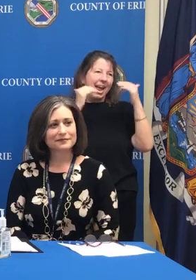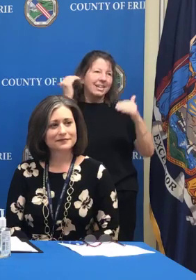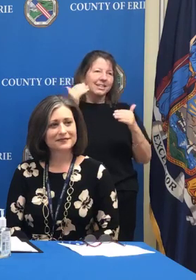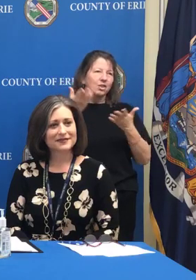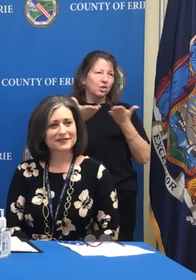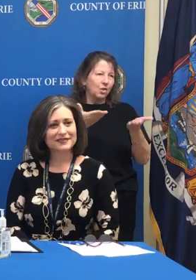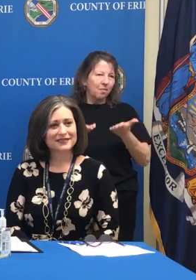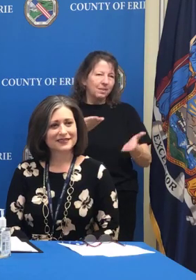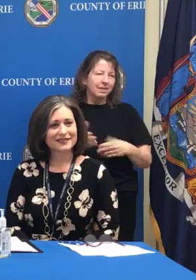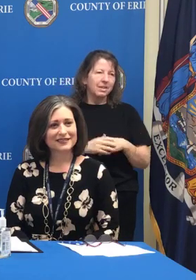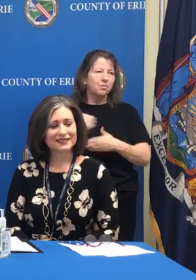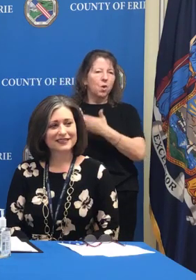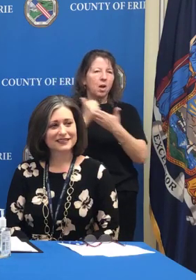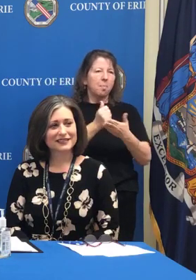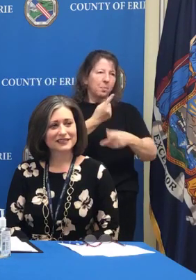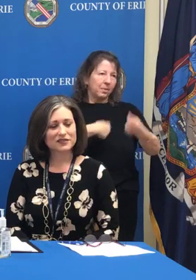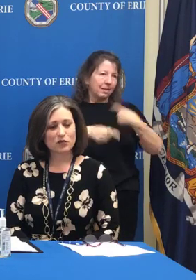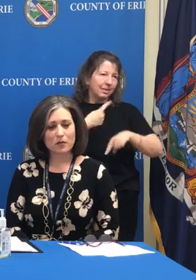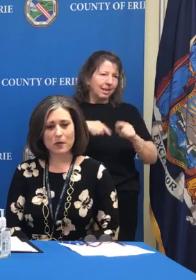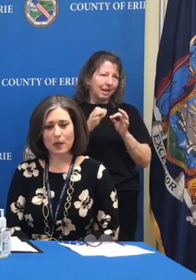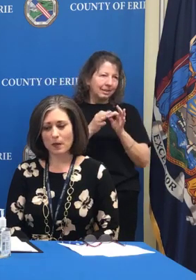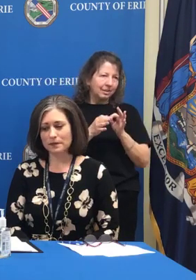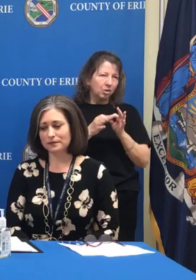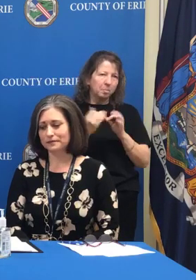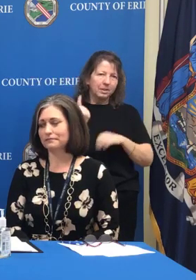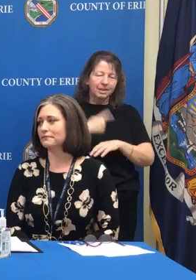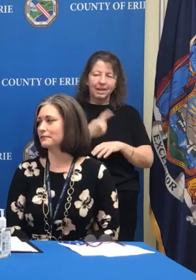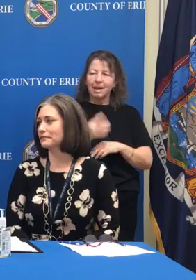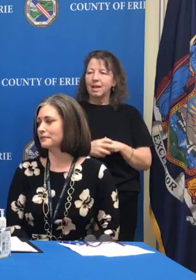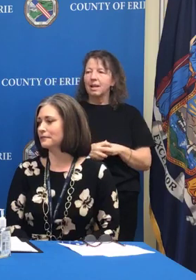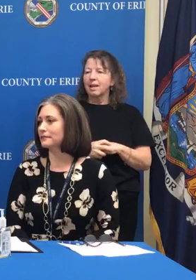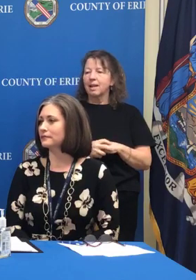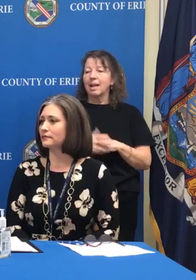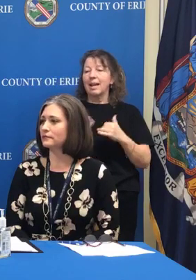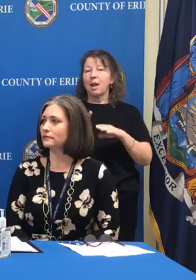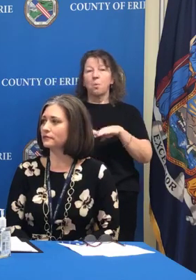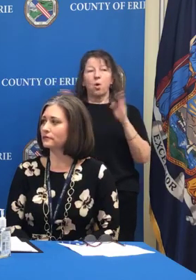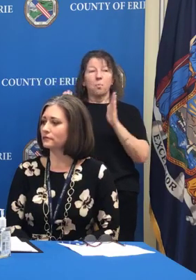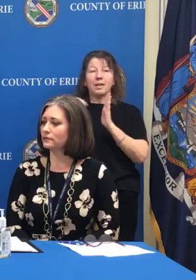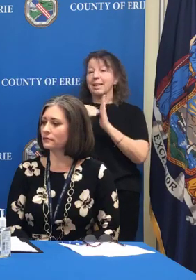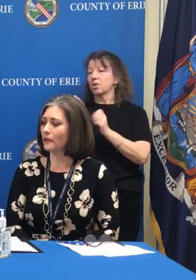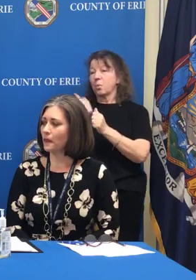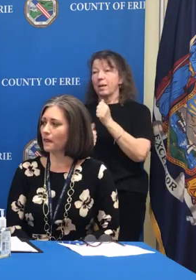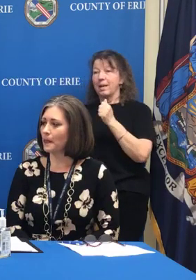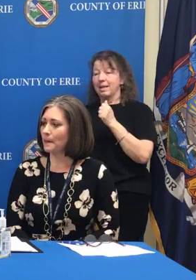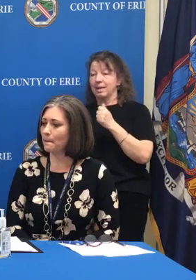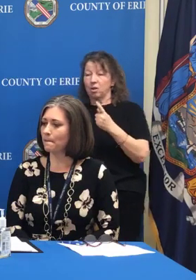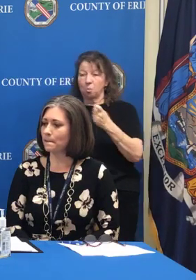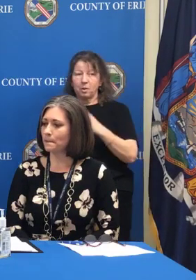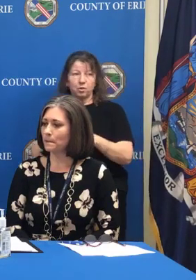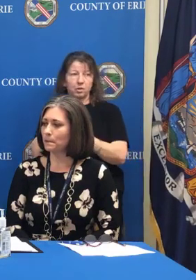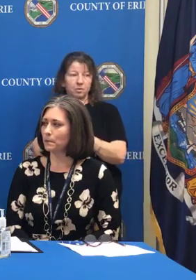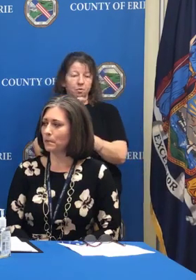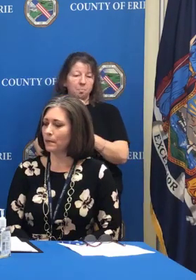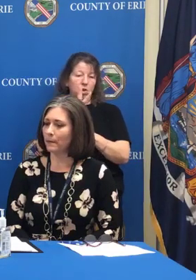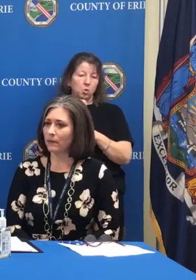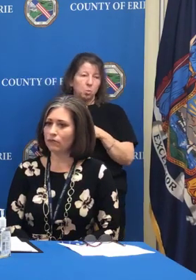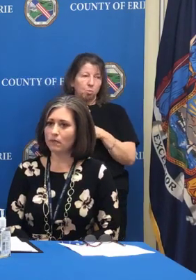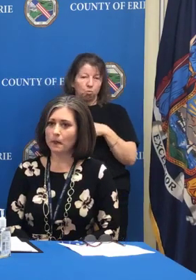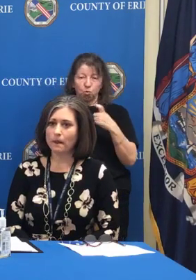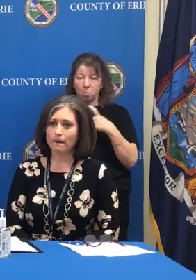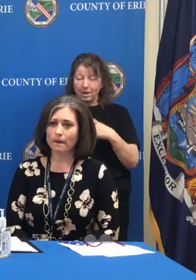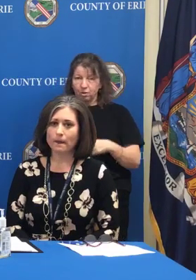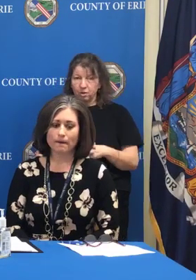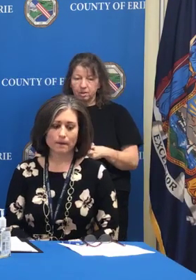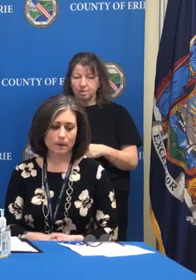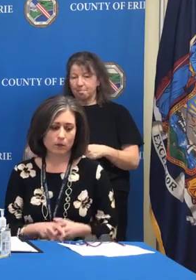with the American Sign Language interpretation. And now we'll reopen it back up to any media who may have questions of myself or